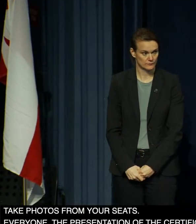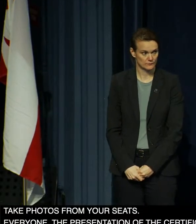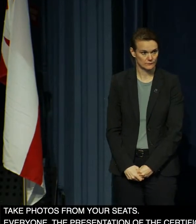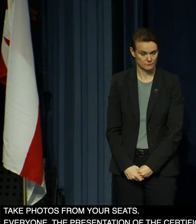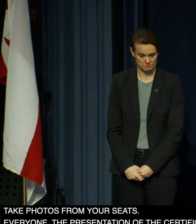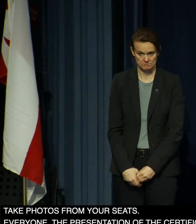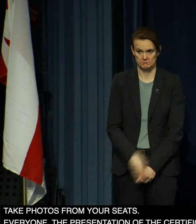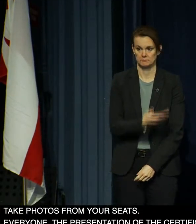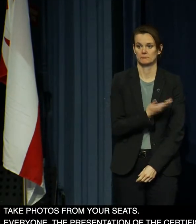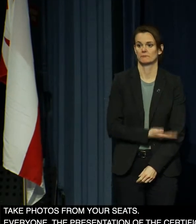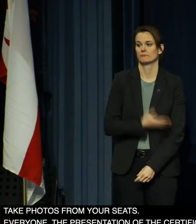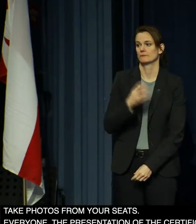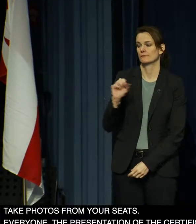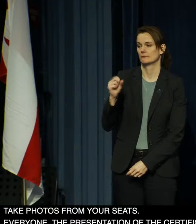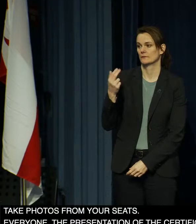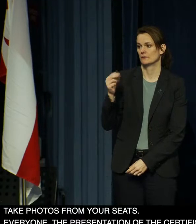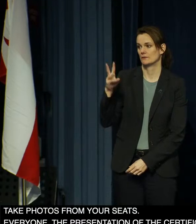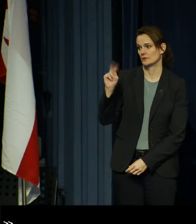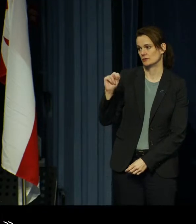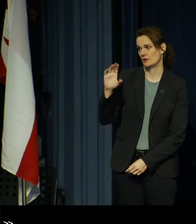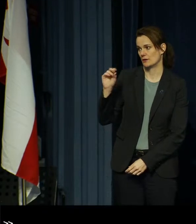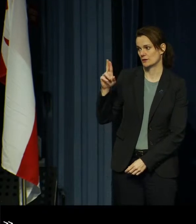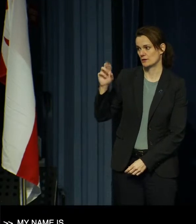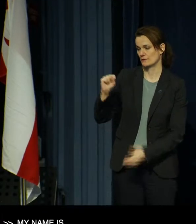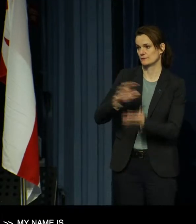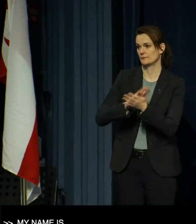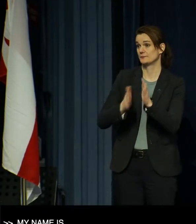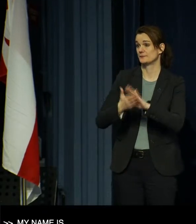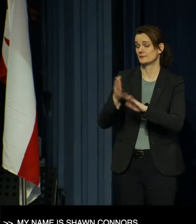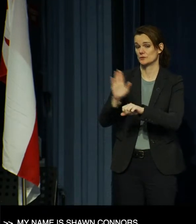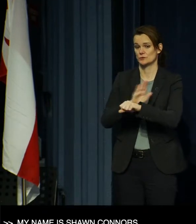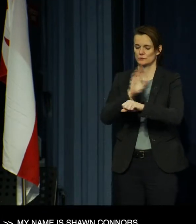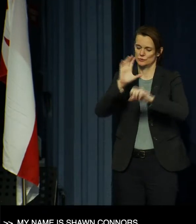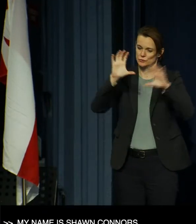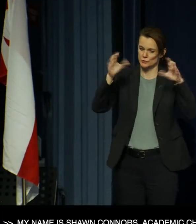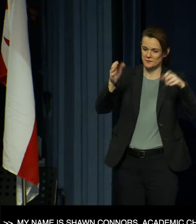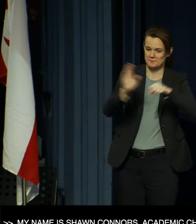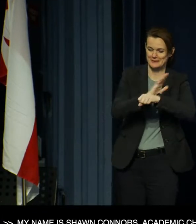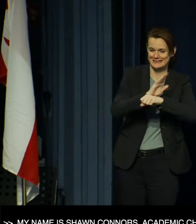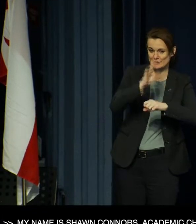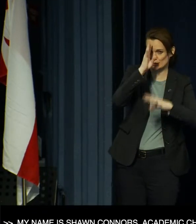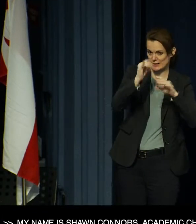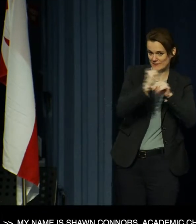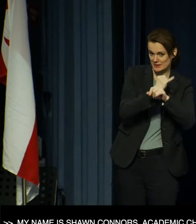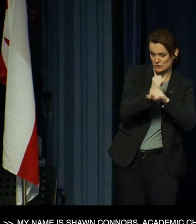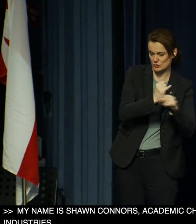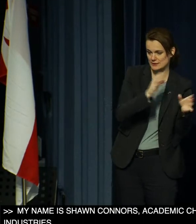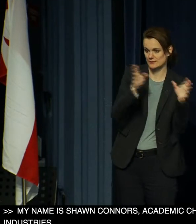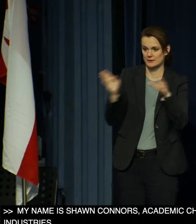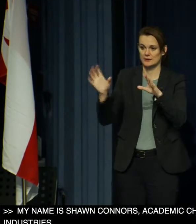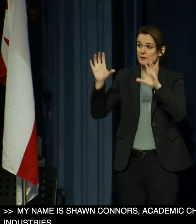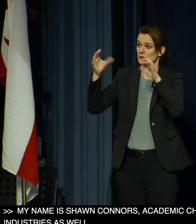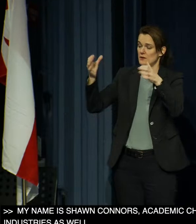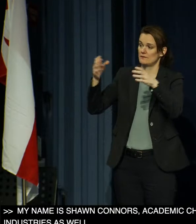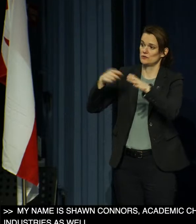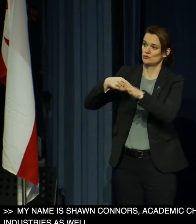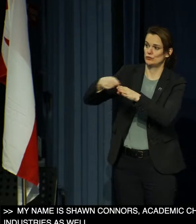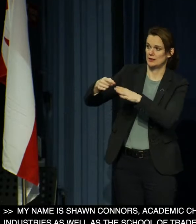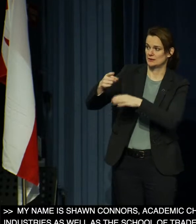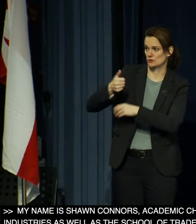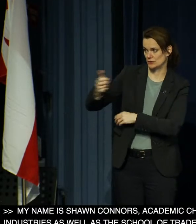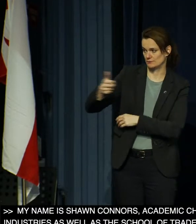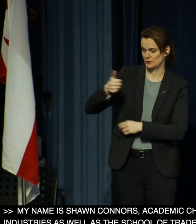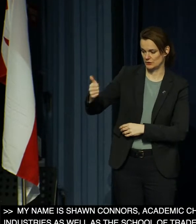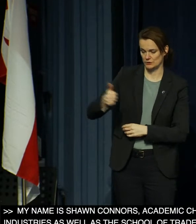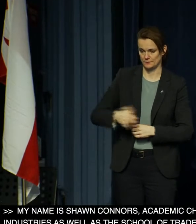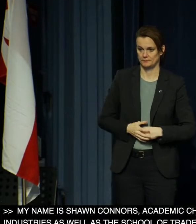My name is Sean Connors, Academic Chair for the School of Business and Creative Industries, as well as the School of Trades and Transportation.